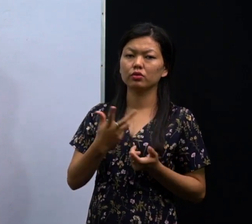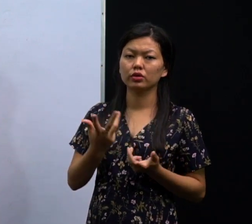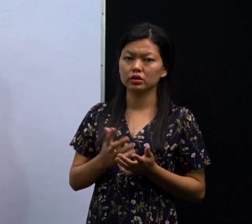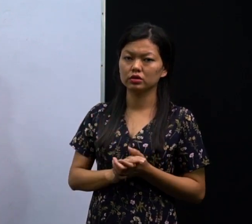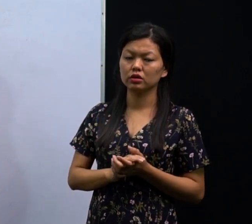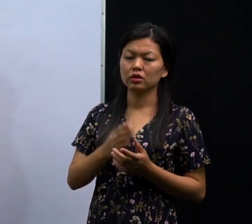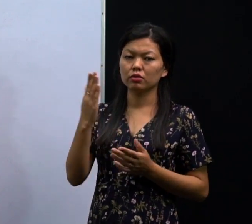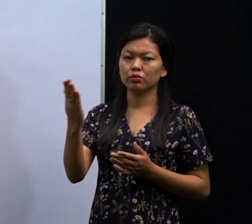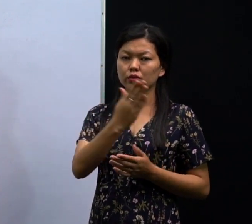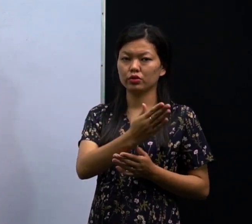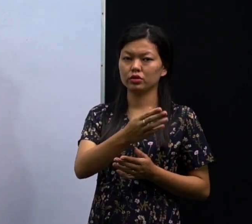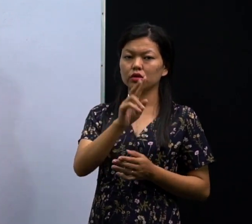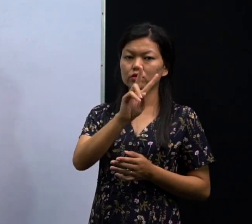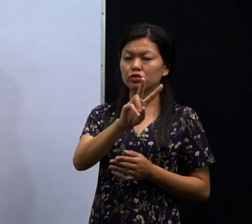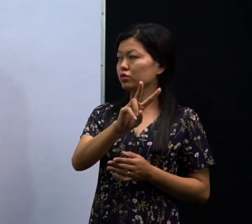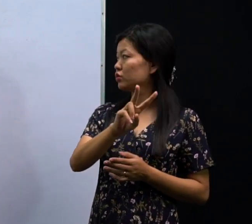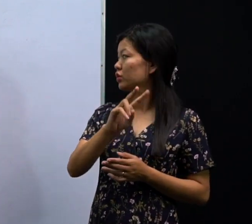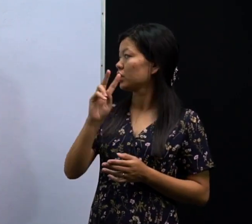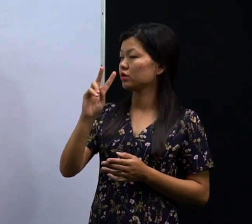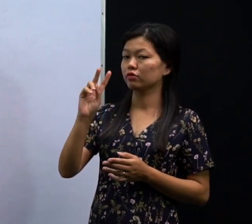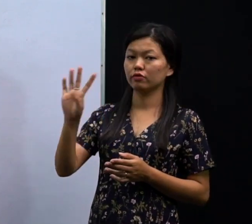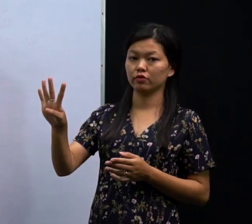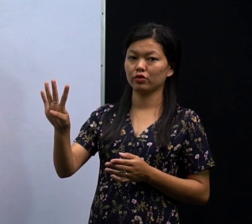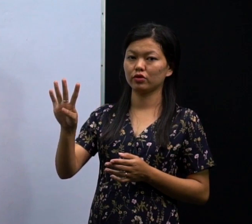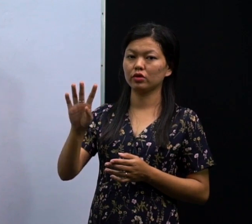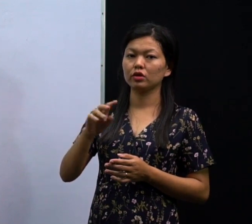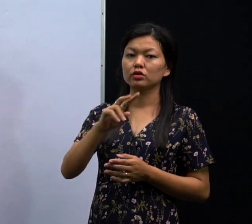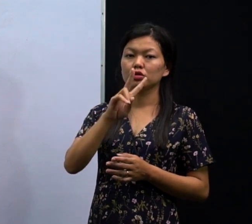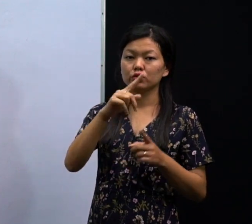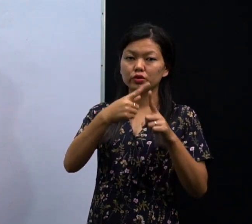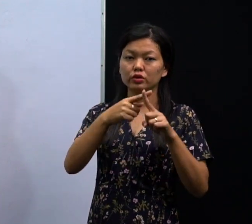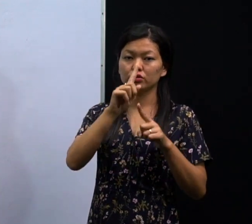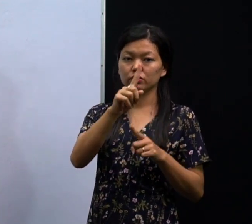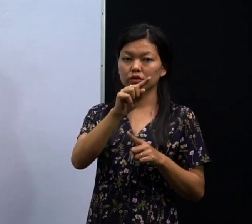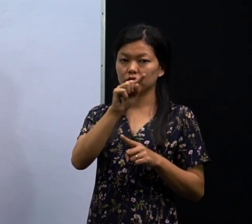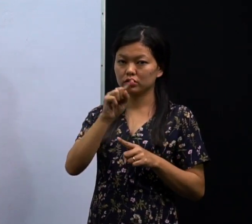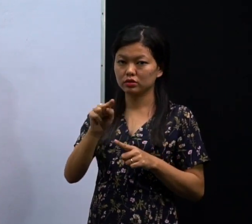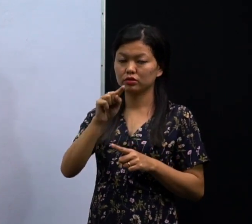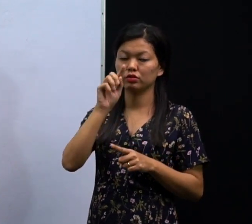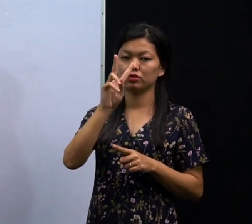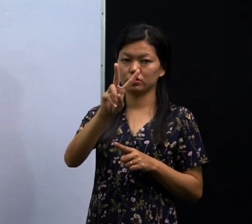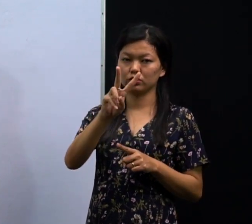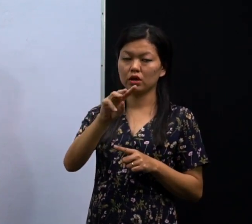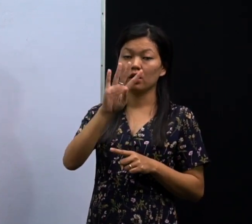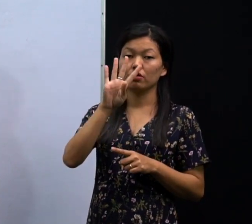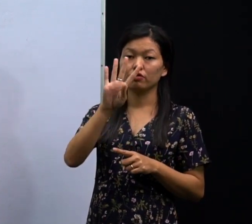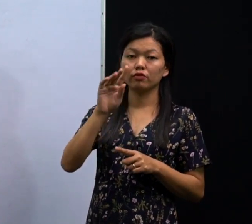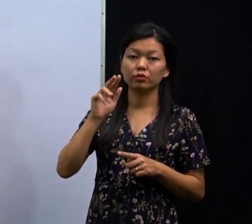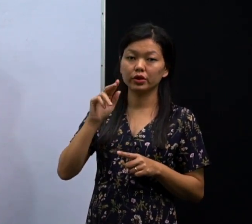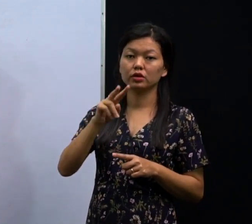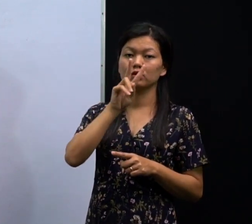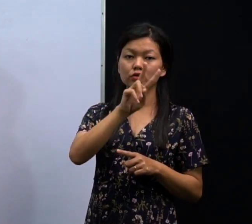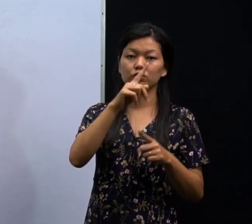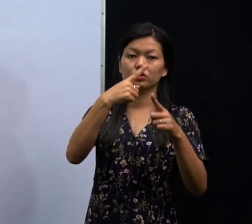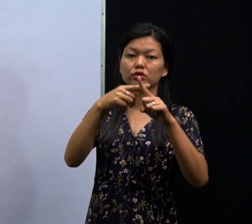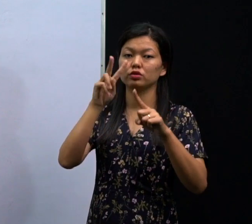in both the places. Like 2 means 2 into 1. And 4 means 2 2s are 4, that means another 2 is there. So